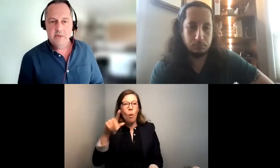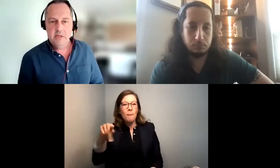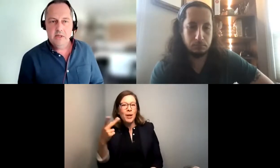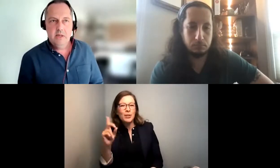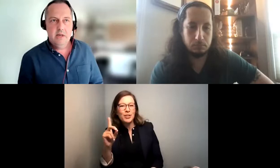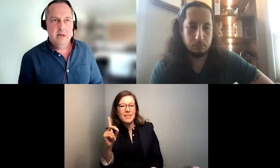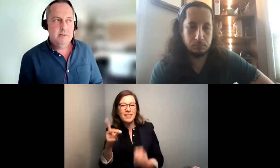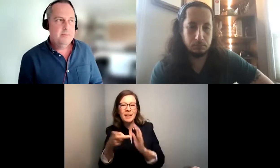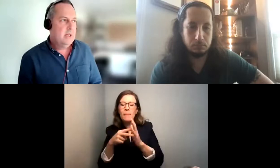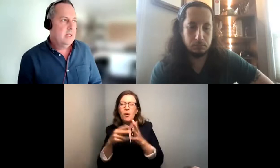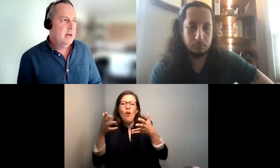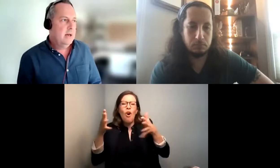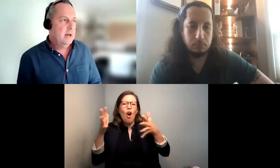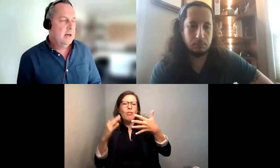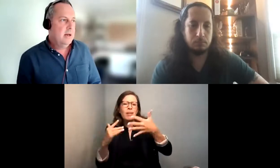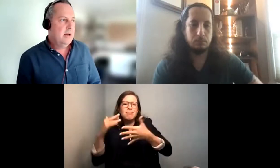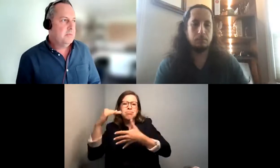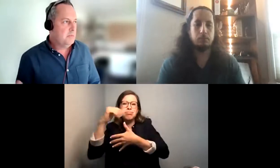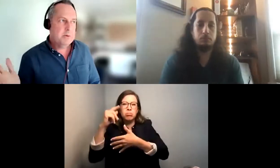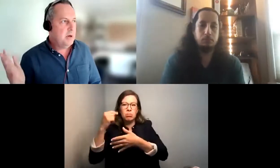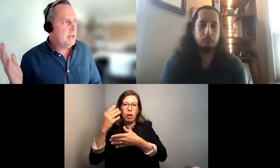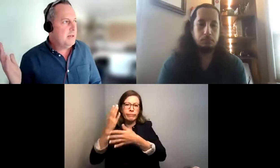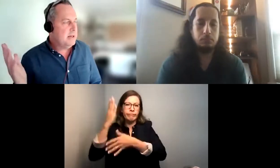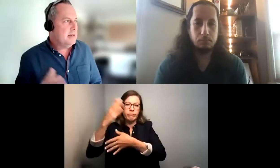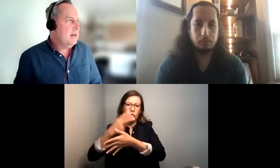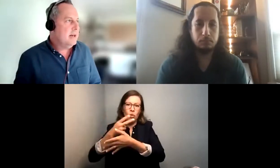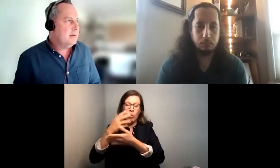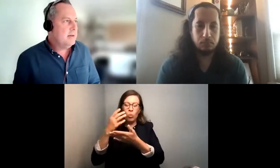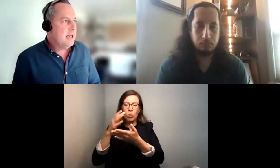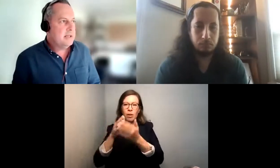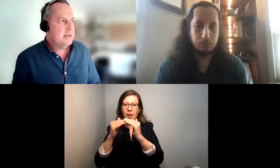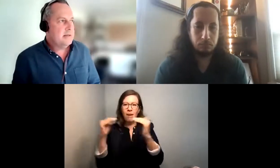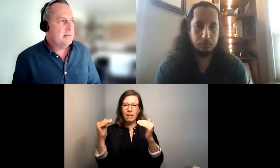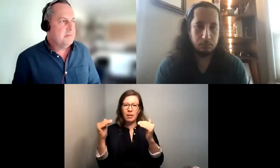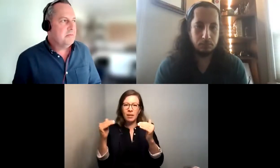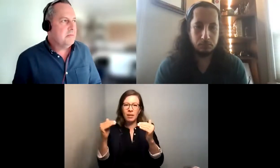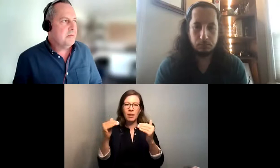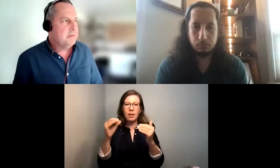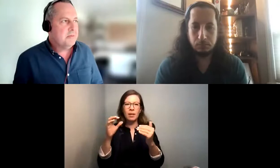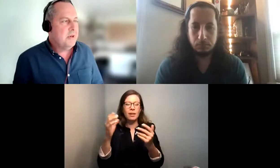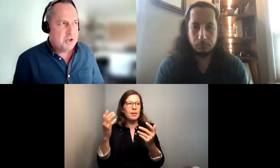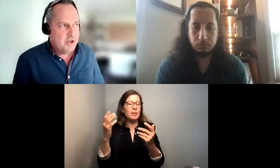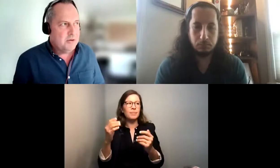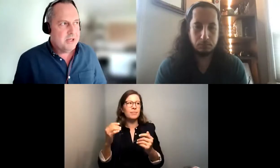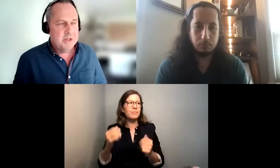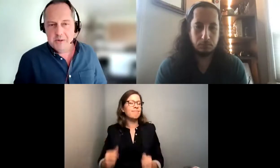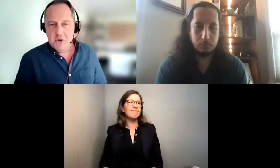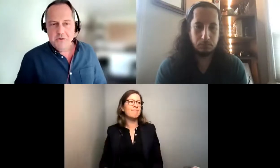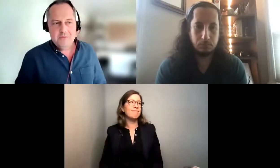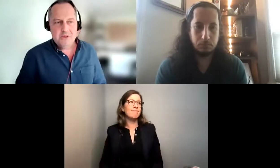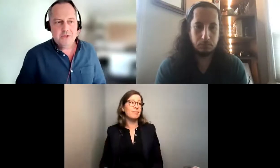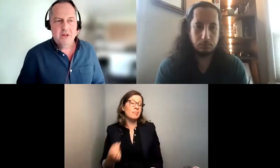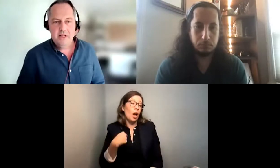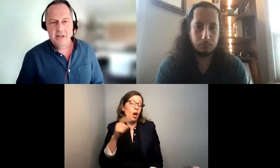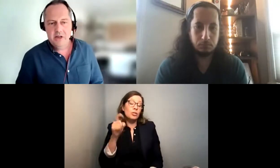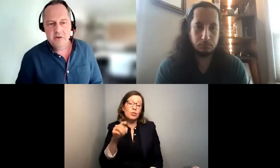that level. But I mean, I guess I should be doing more